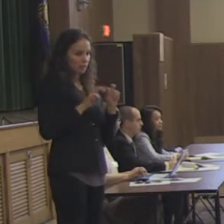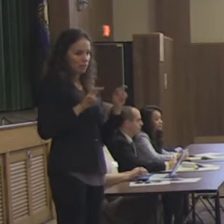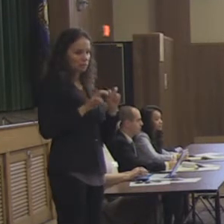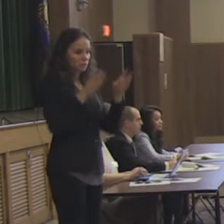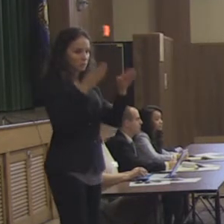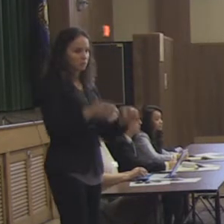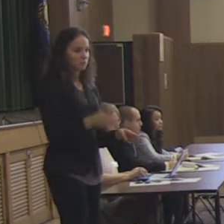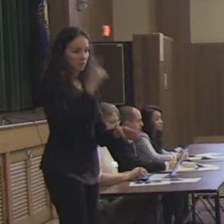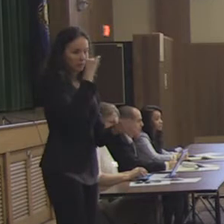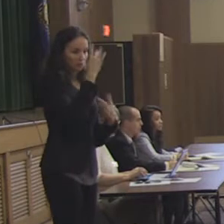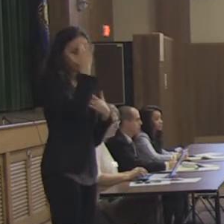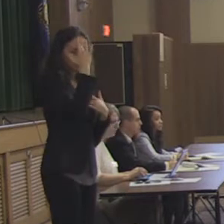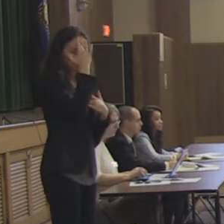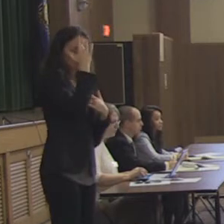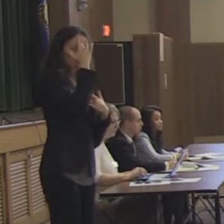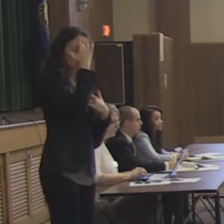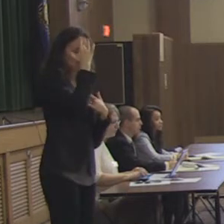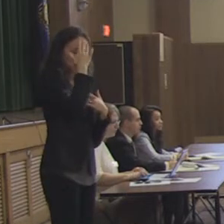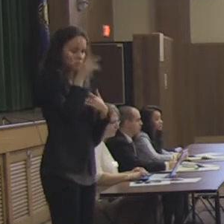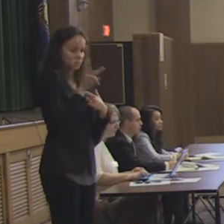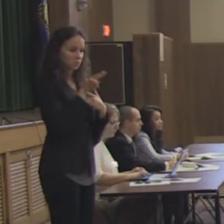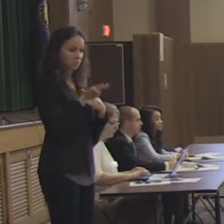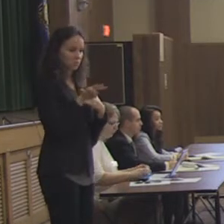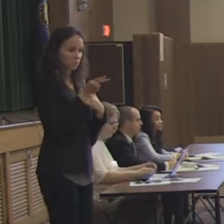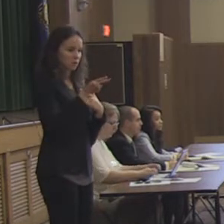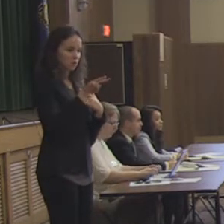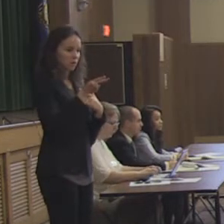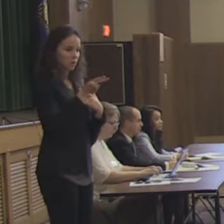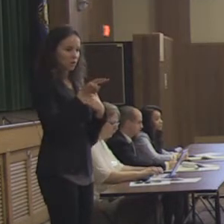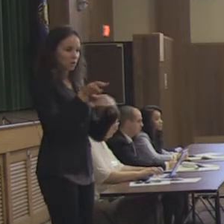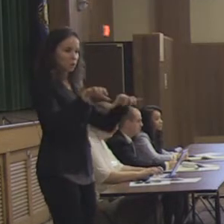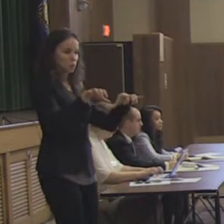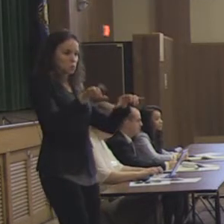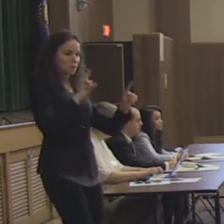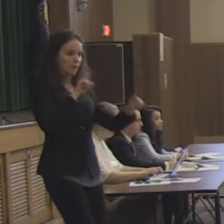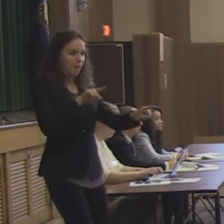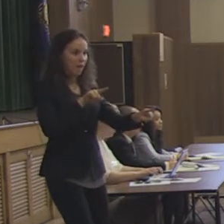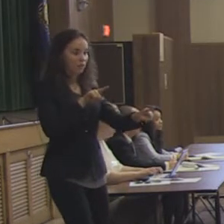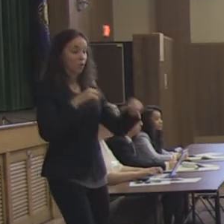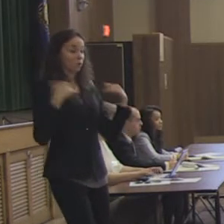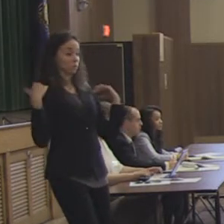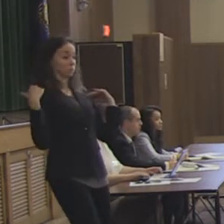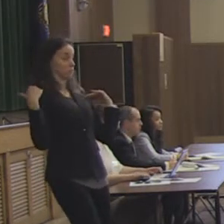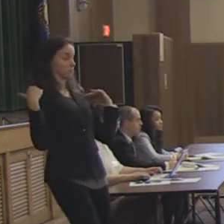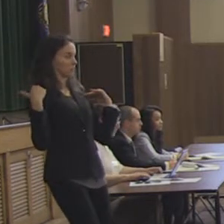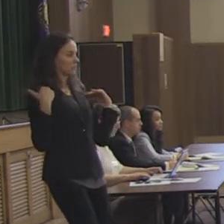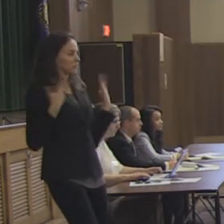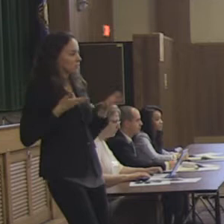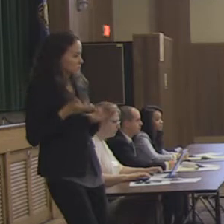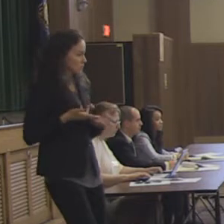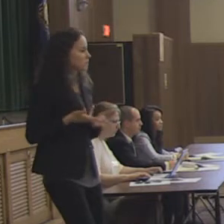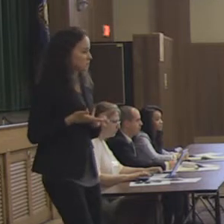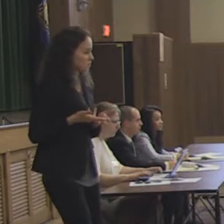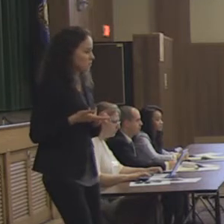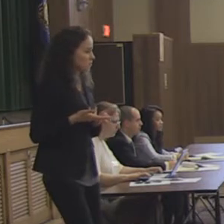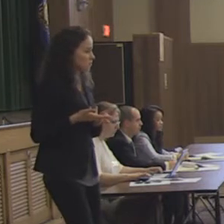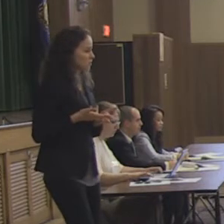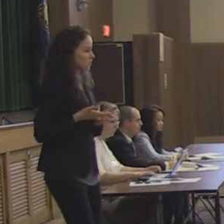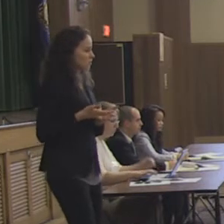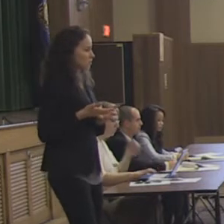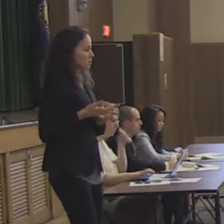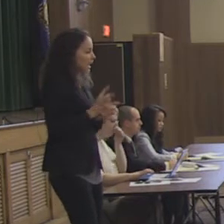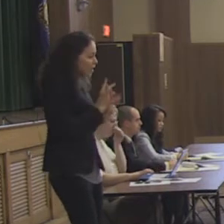mental illness and how to act and react and how not to act and to react. And when you think of the number